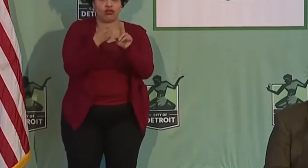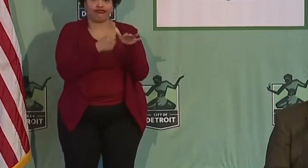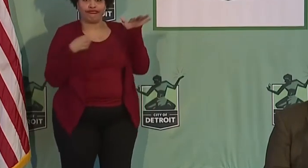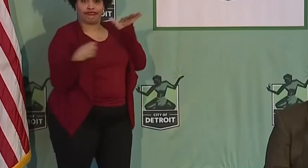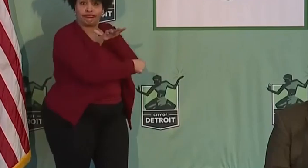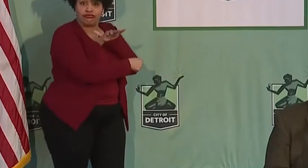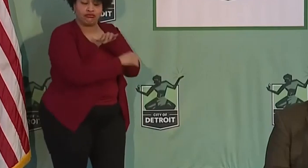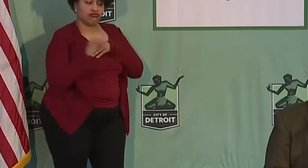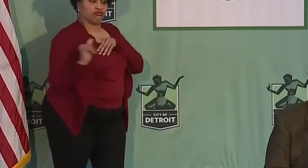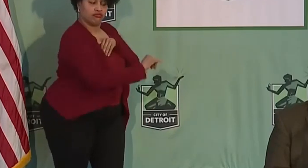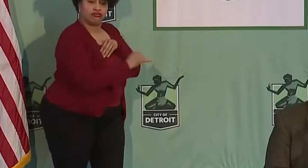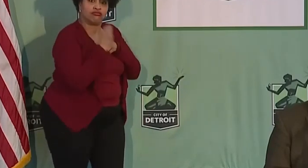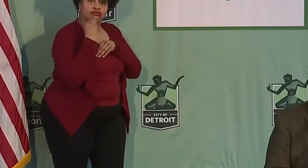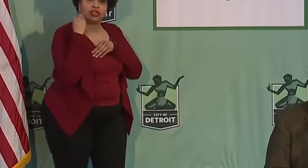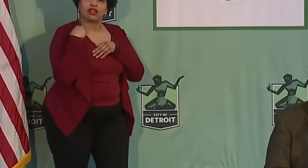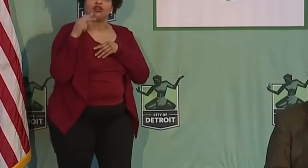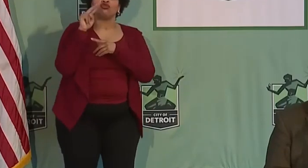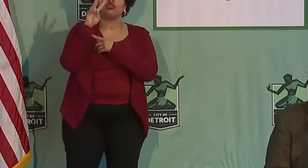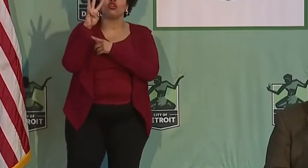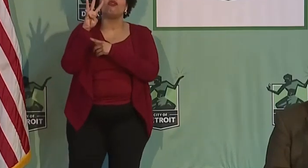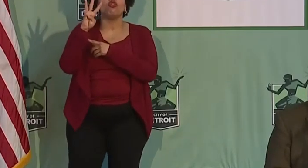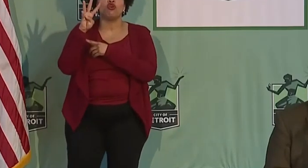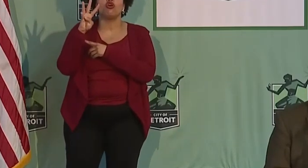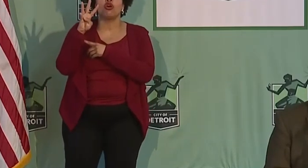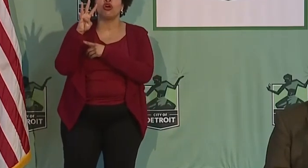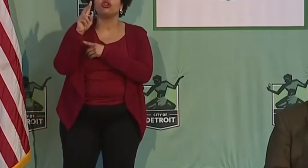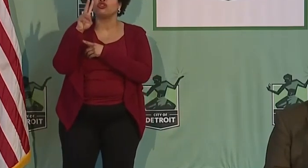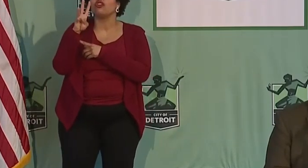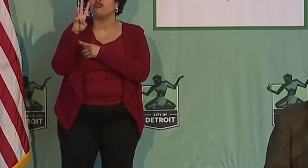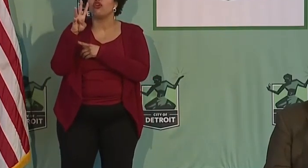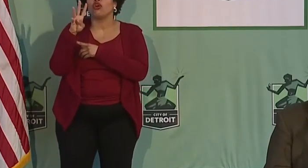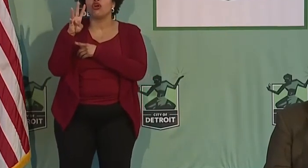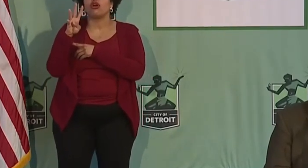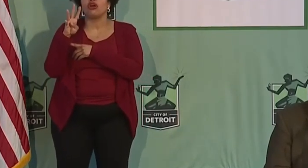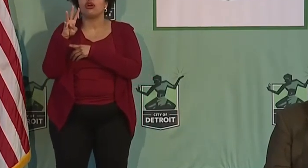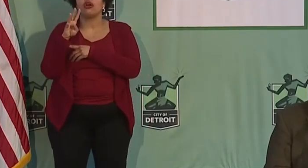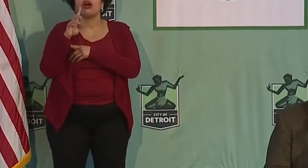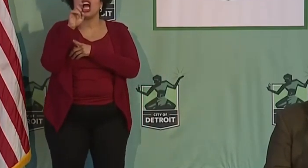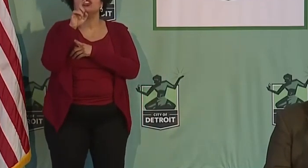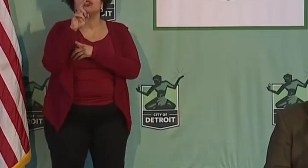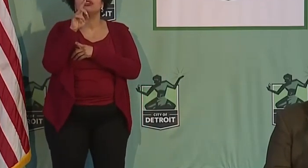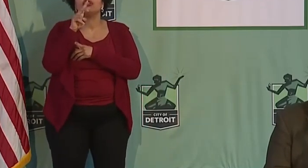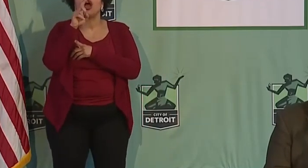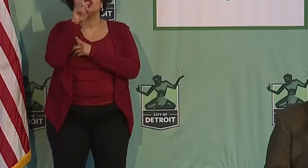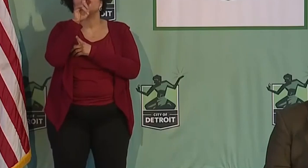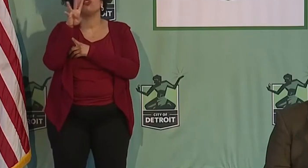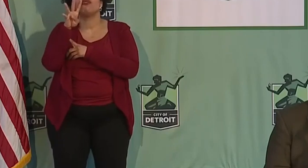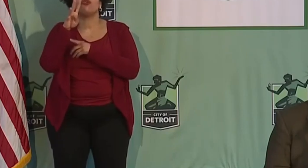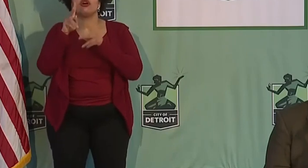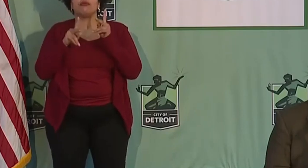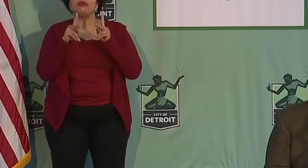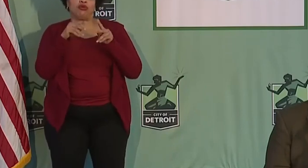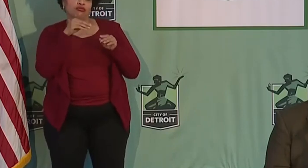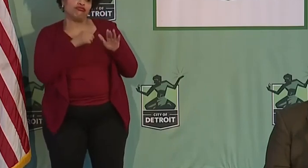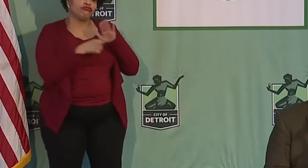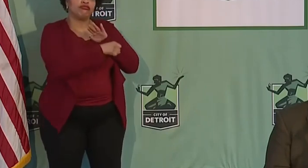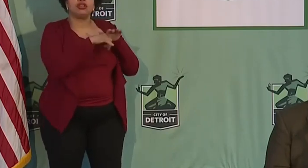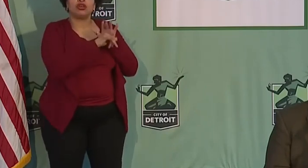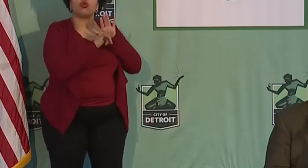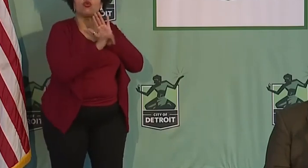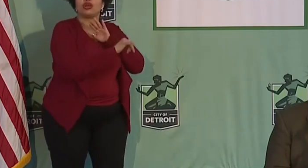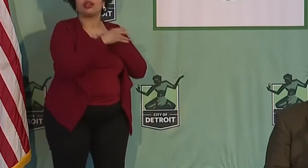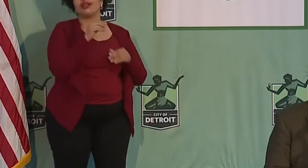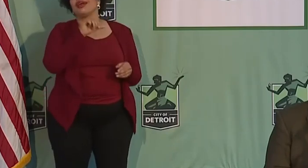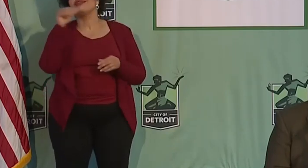now 524 police officers on quarantine, another 123 civilians, but again,